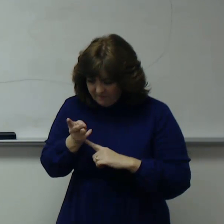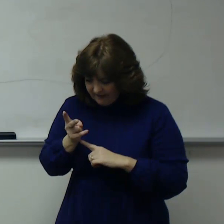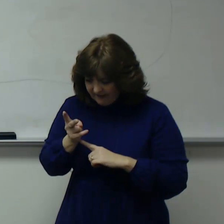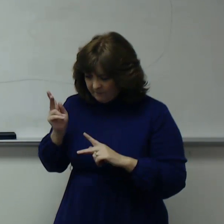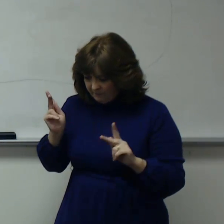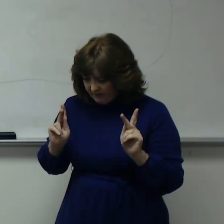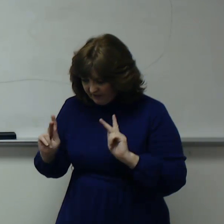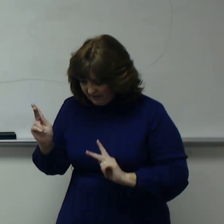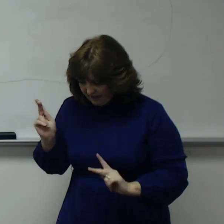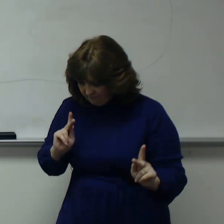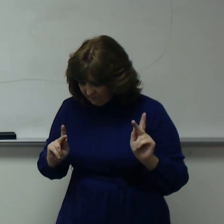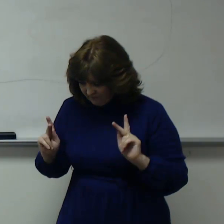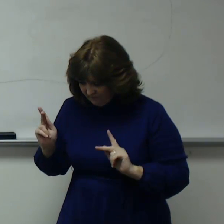minutes.